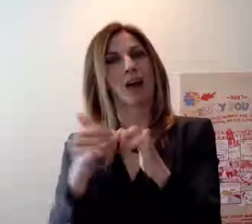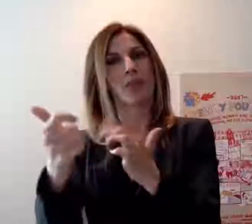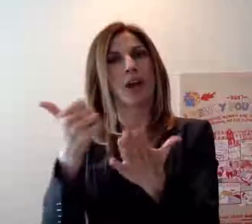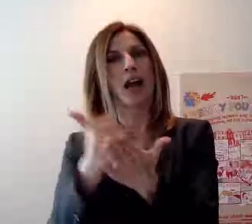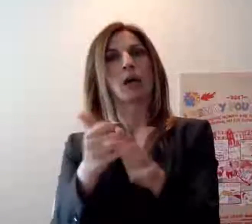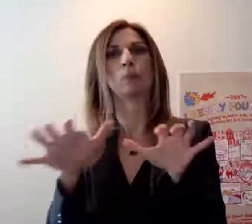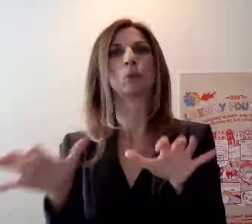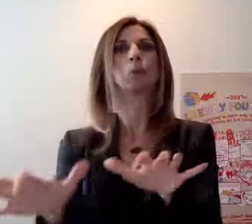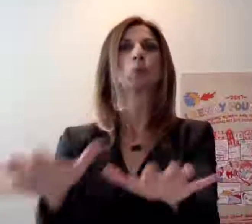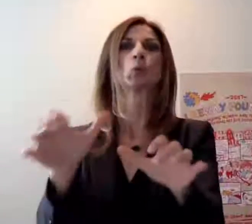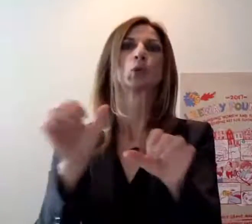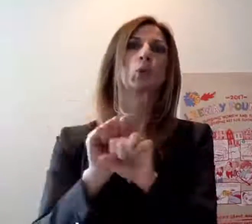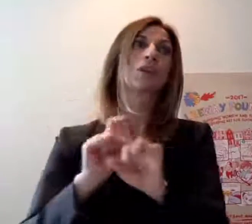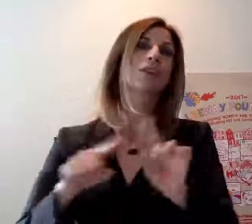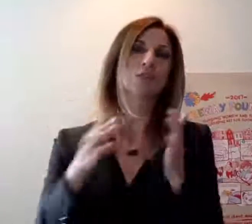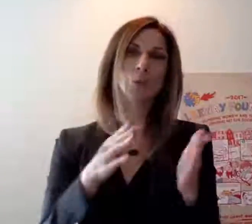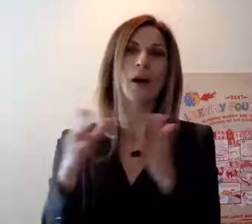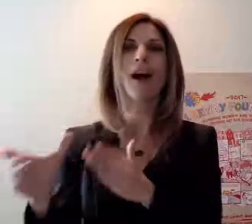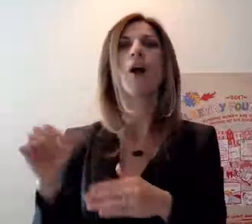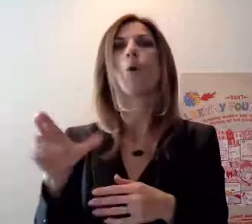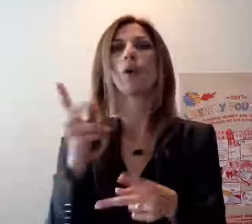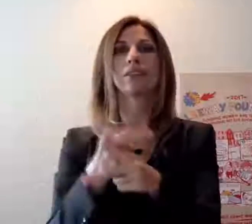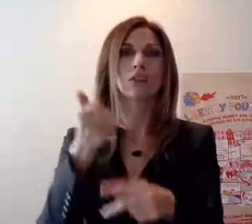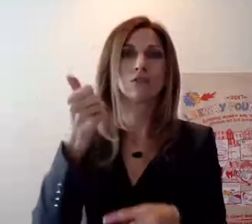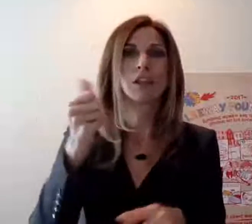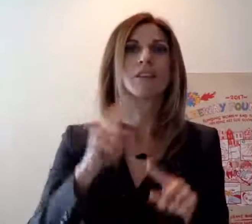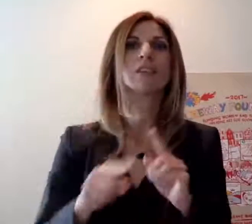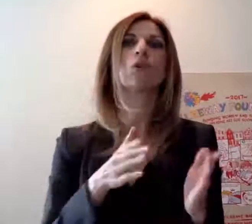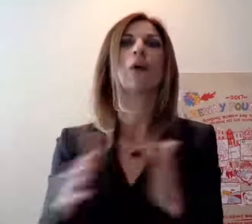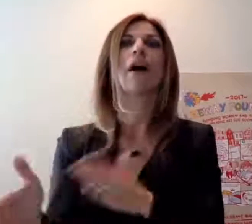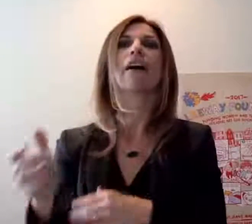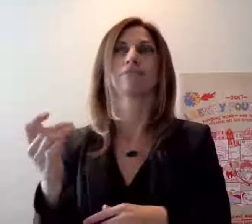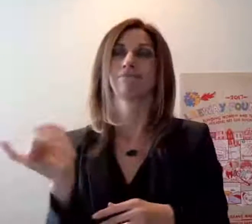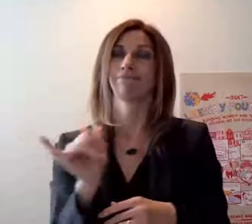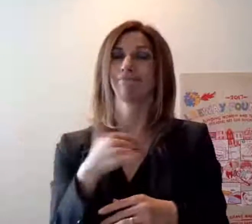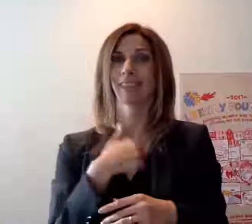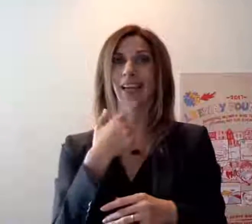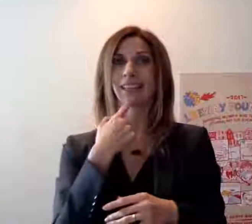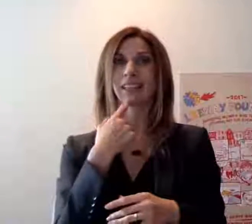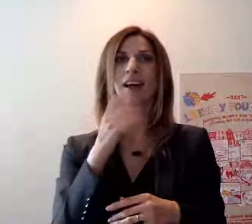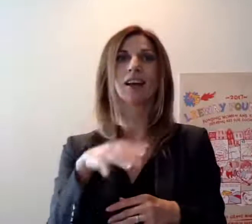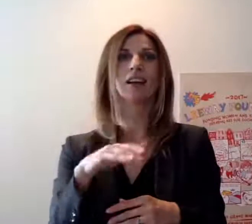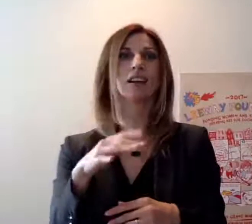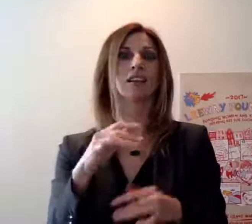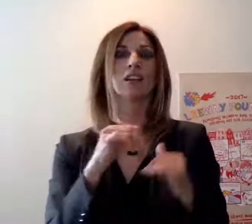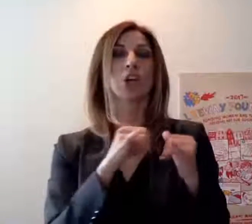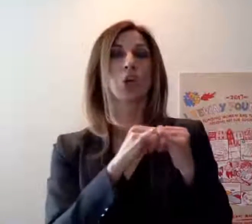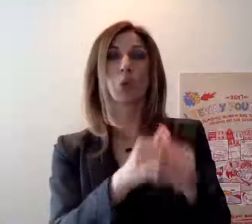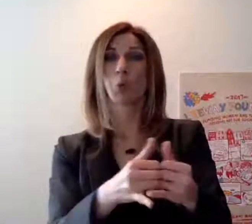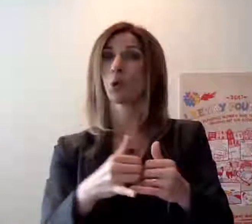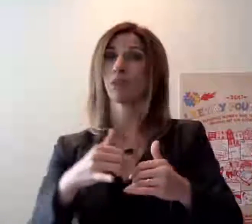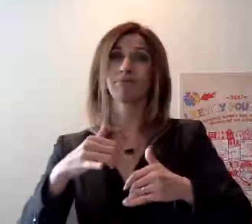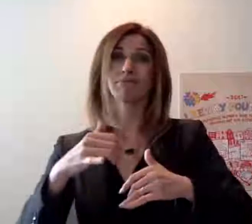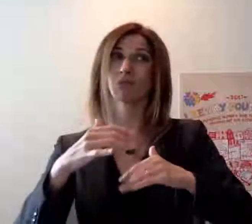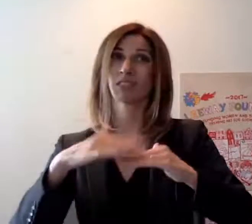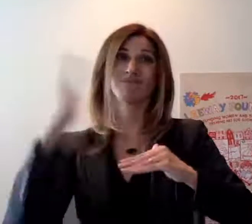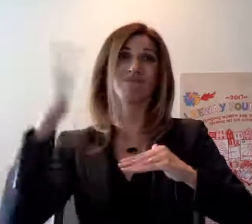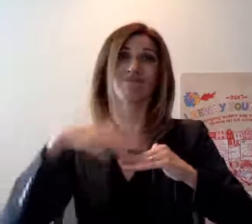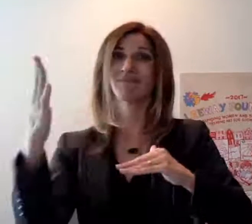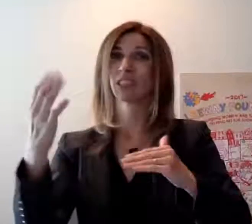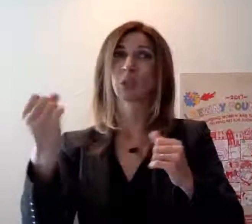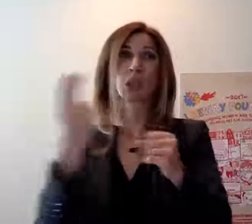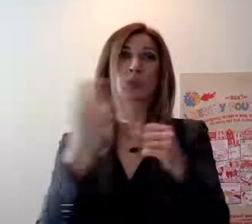doing your work maybe in new ways, or taking care of yourself in different ways? As I mentioned, the award is unrestricted, so you can really use it